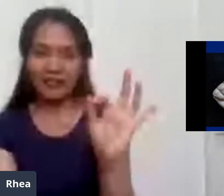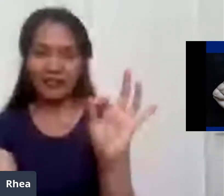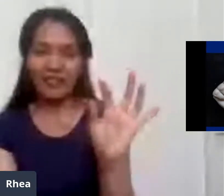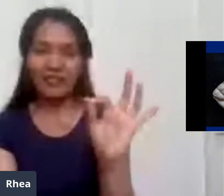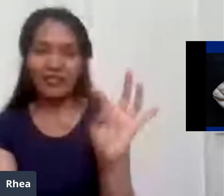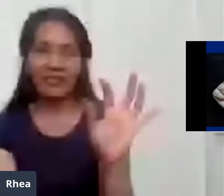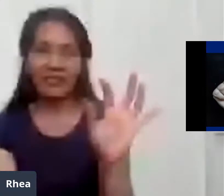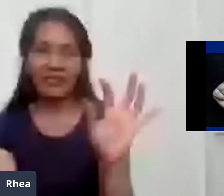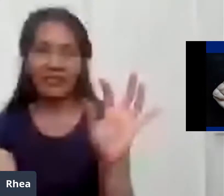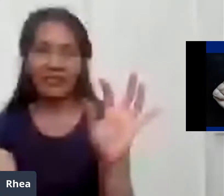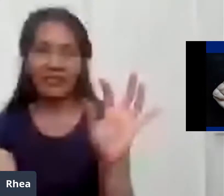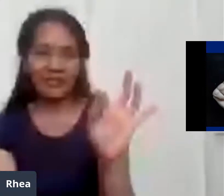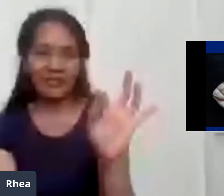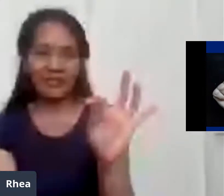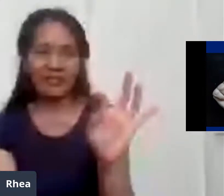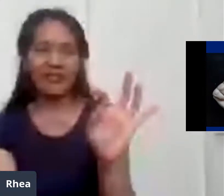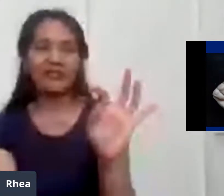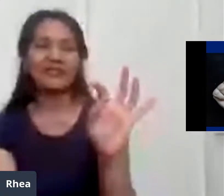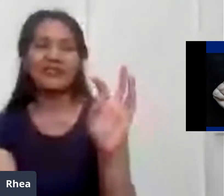Do like this. 19,